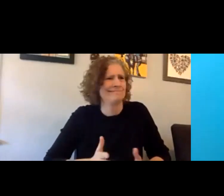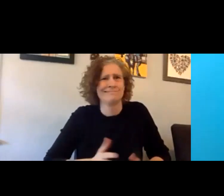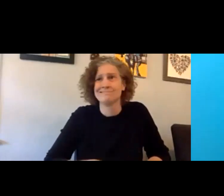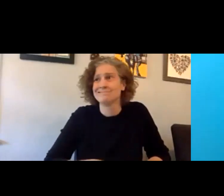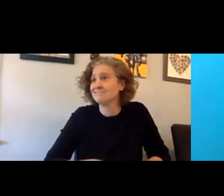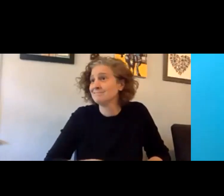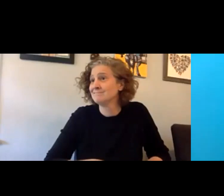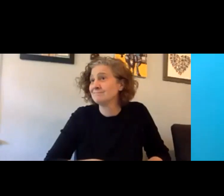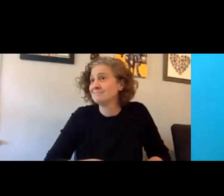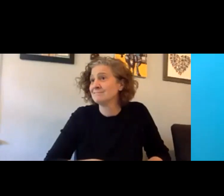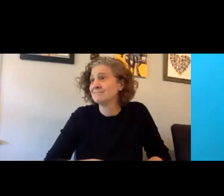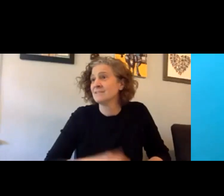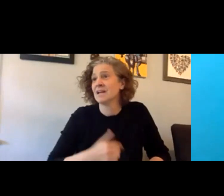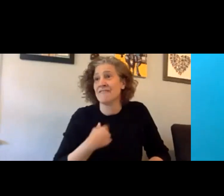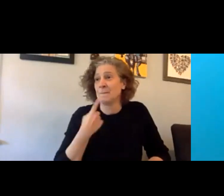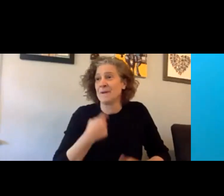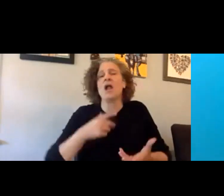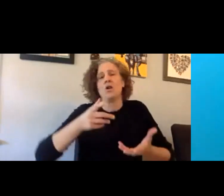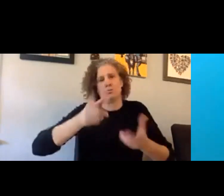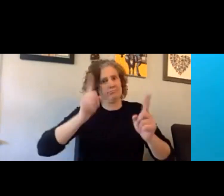Let's see.